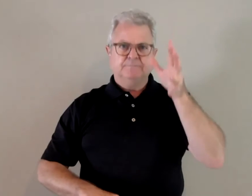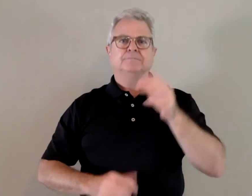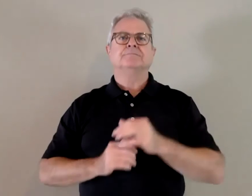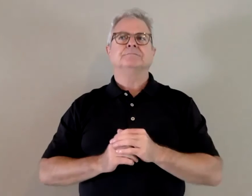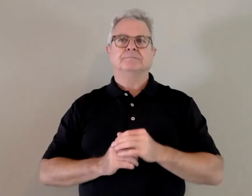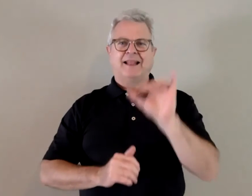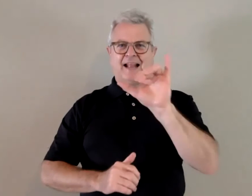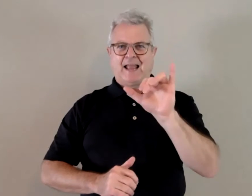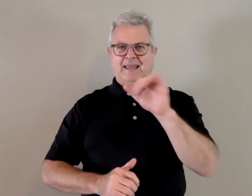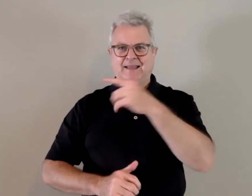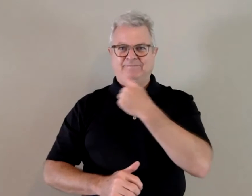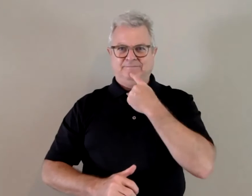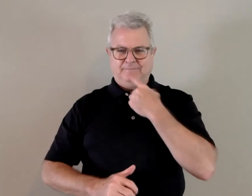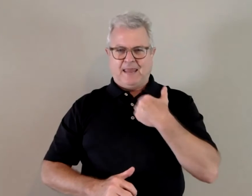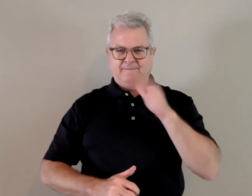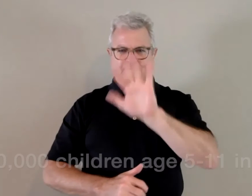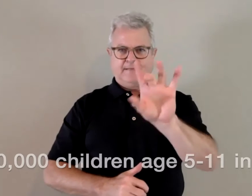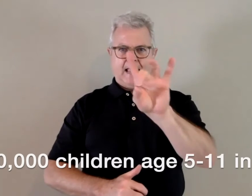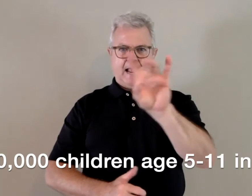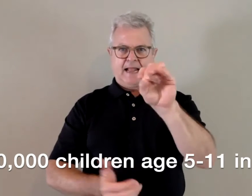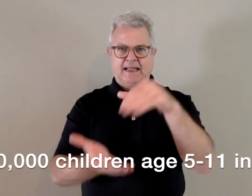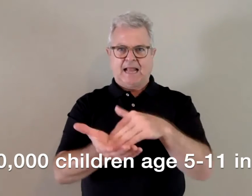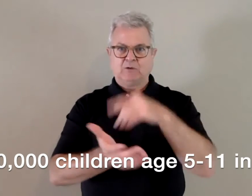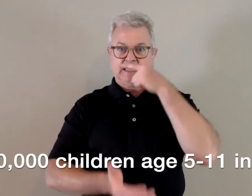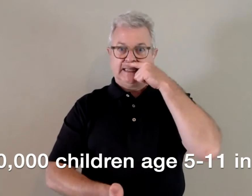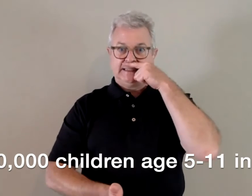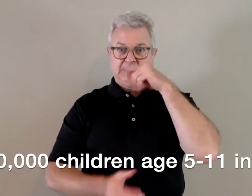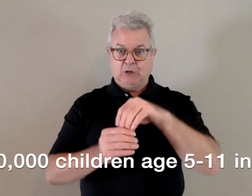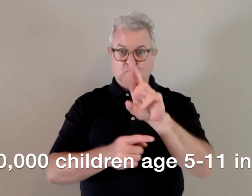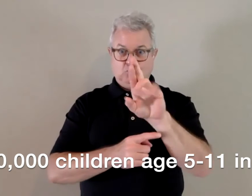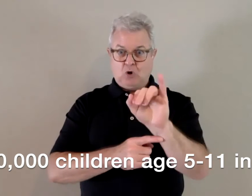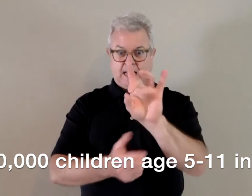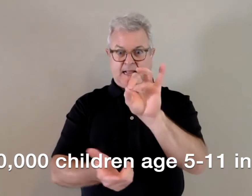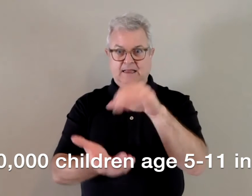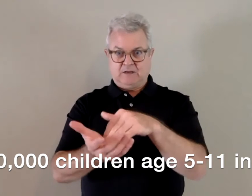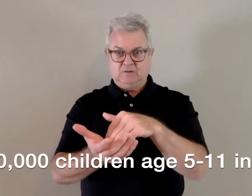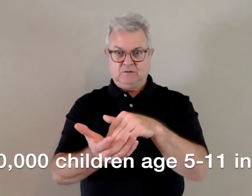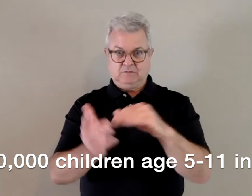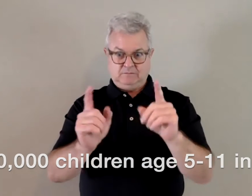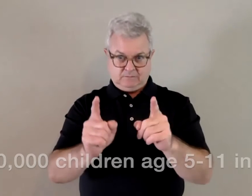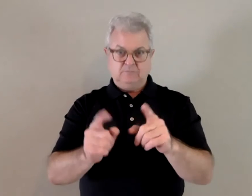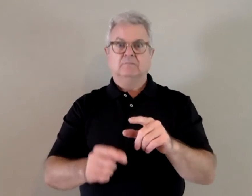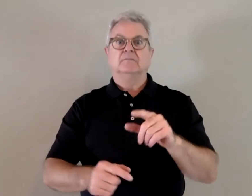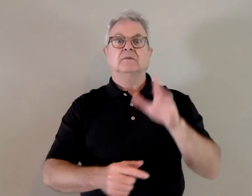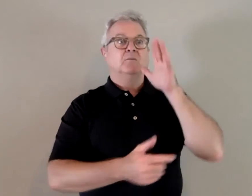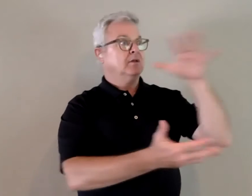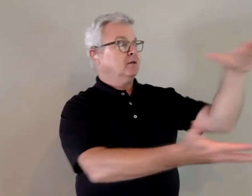of Health has warned parents, however, that we have about 80,000 children in Rhode Island between 5